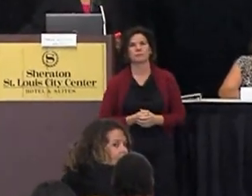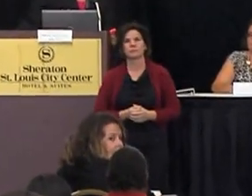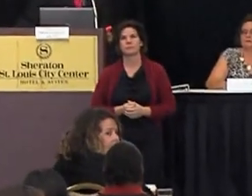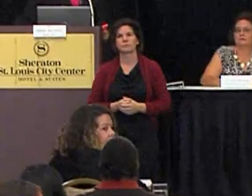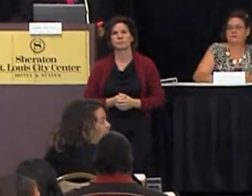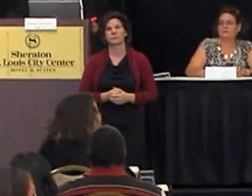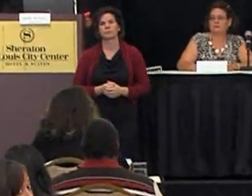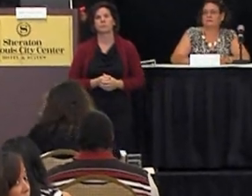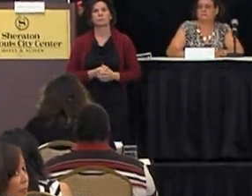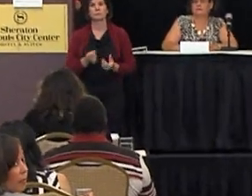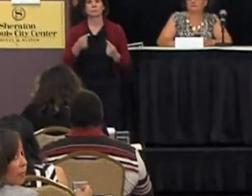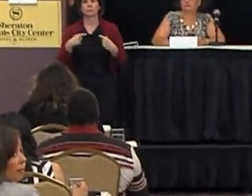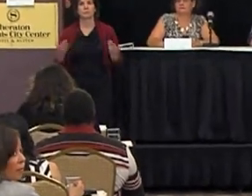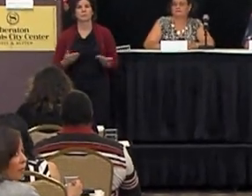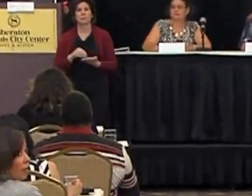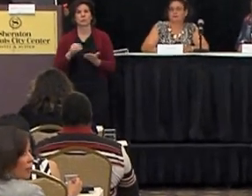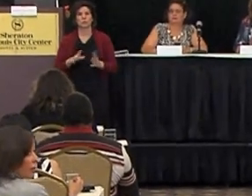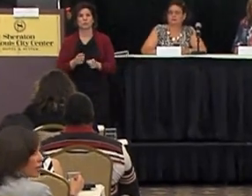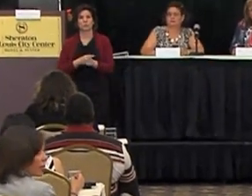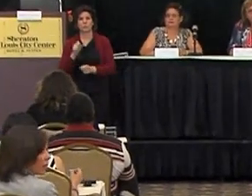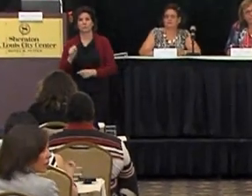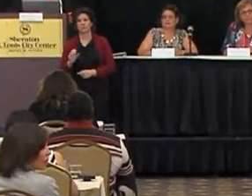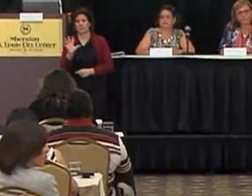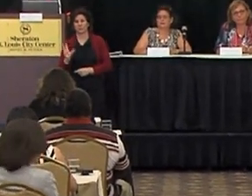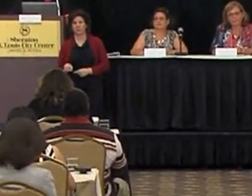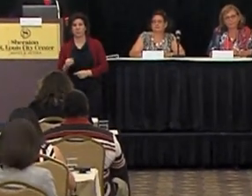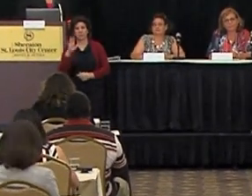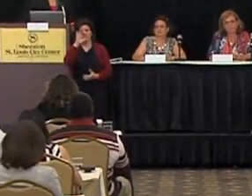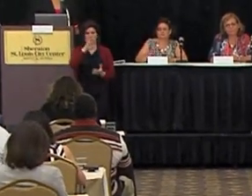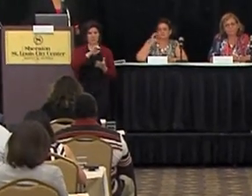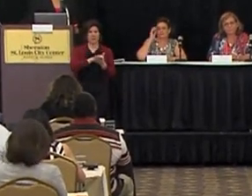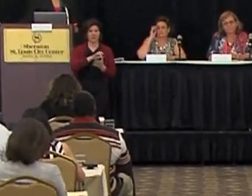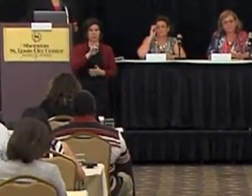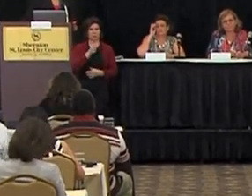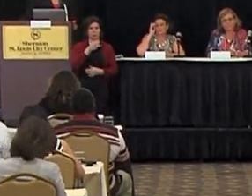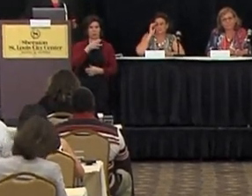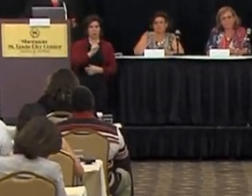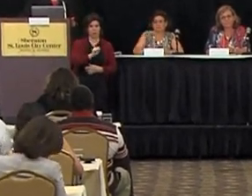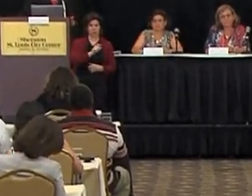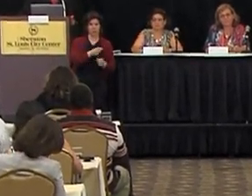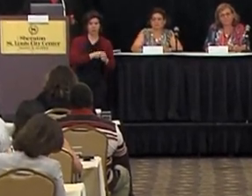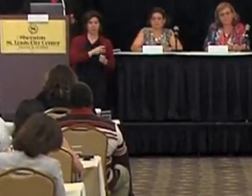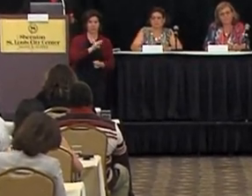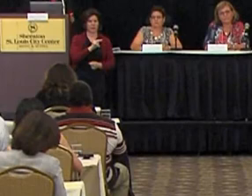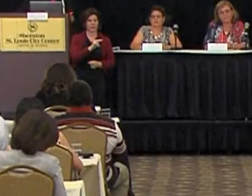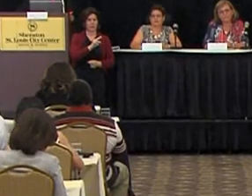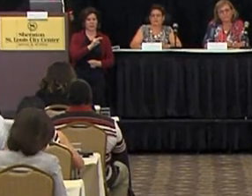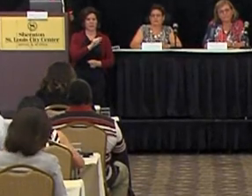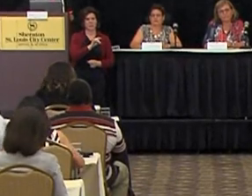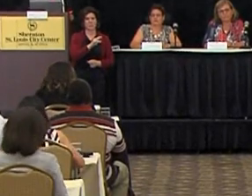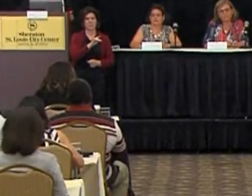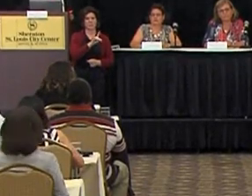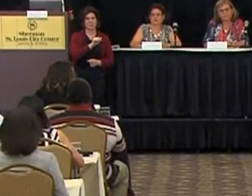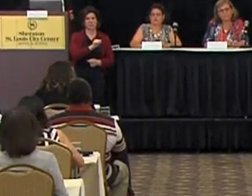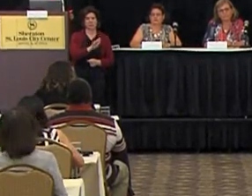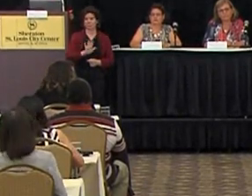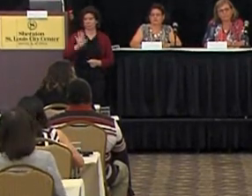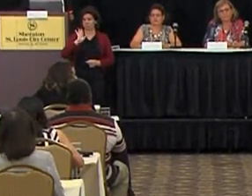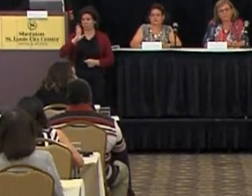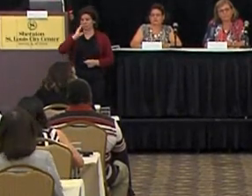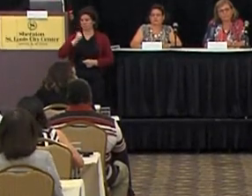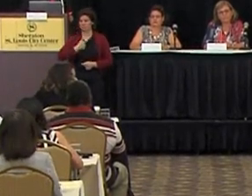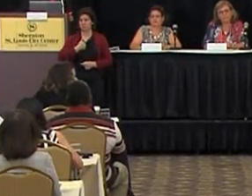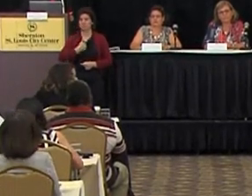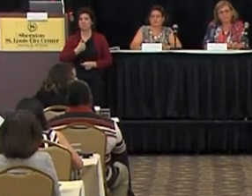came here as a student from south africa my husband came here as a refugee from namibia and in my past experiences i've